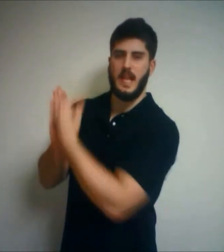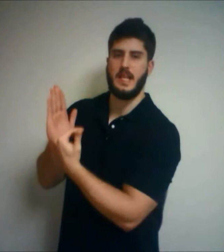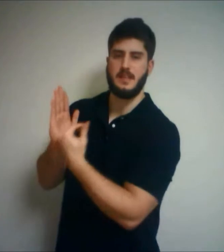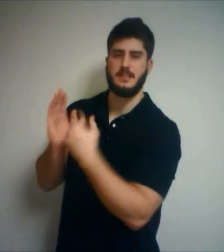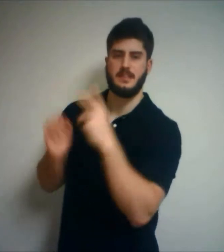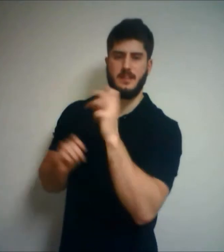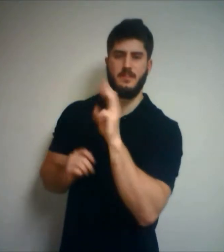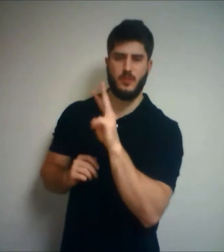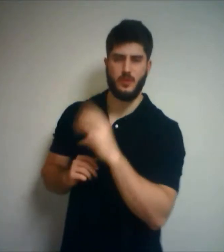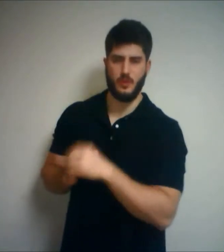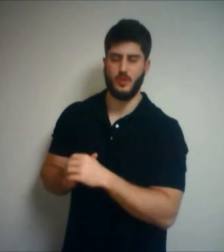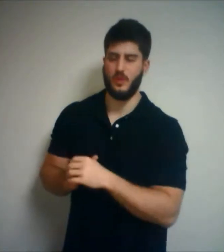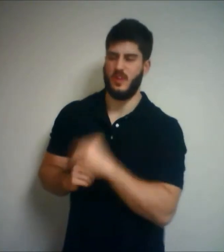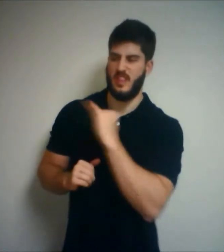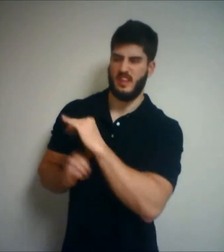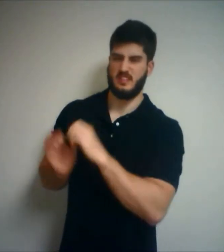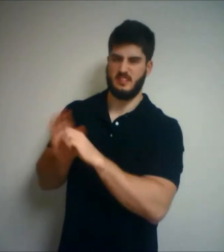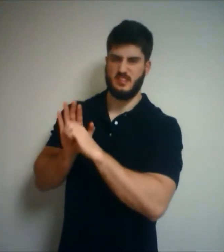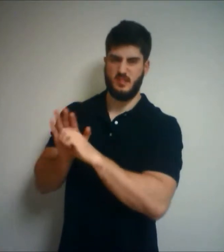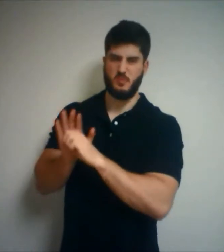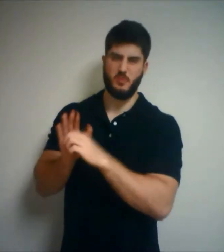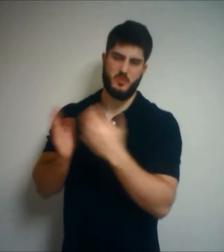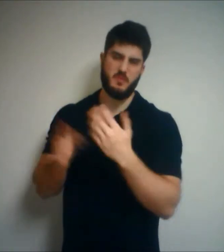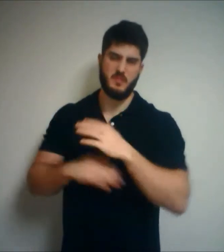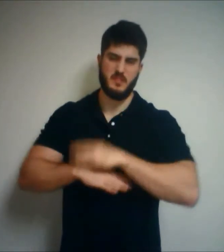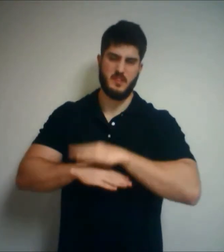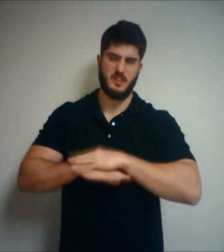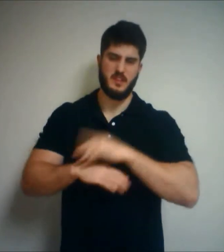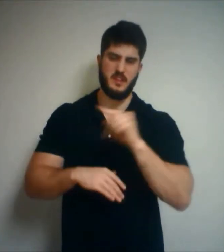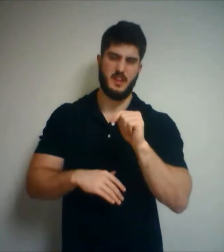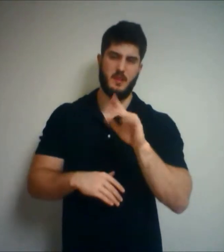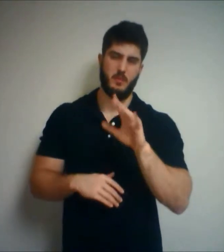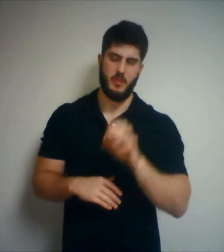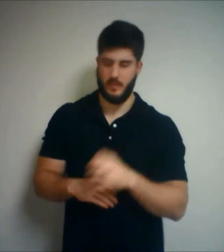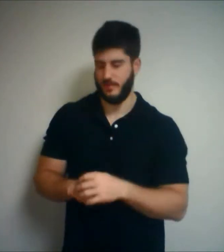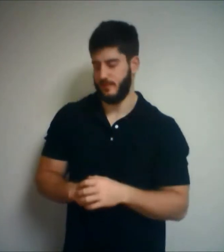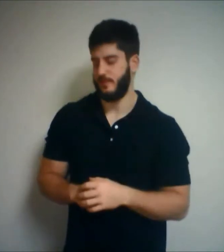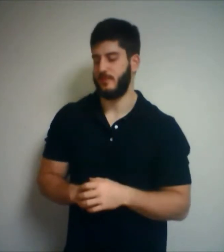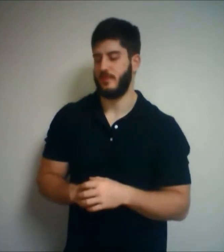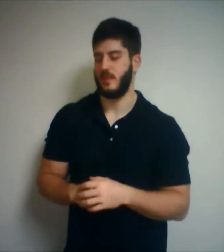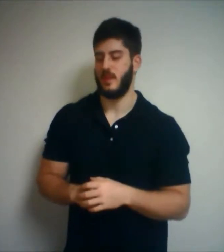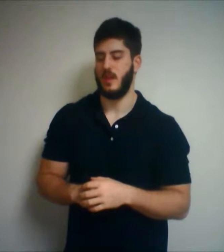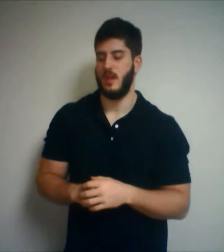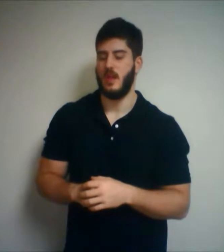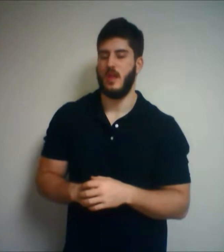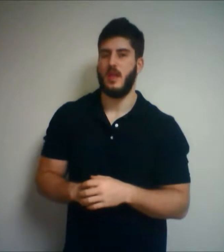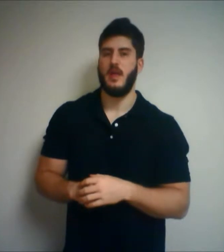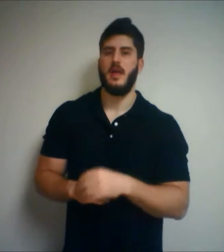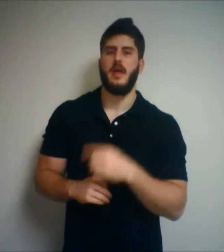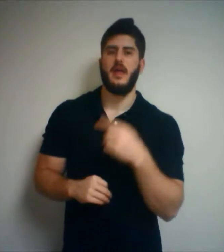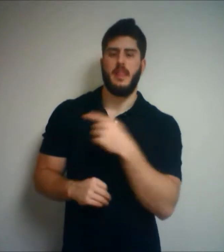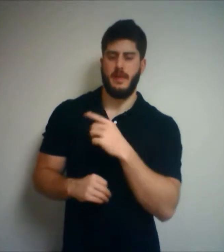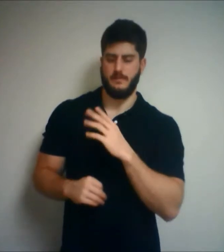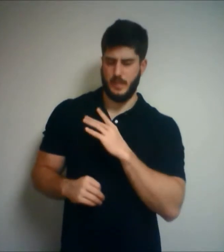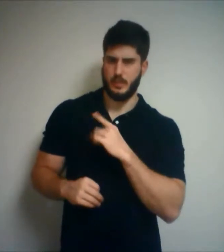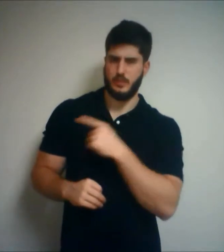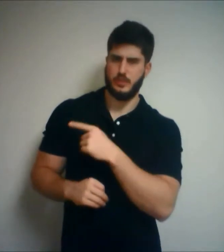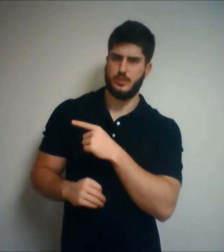actually an example of a table view. And the features are common. There's a